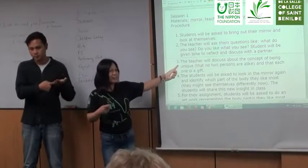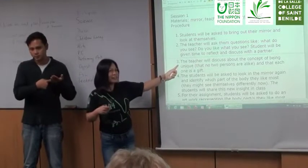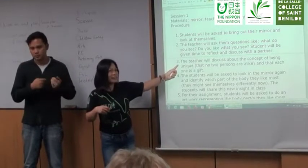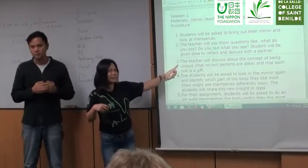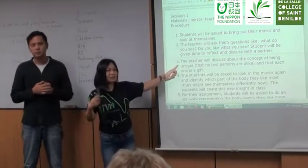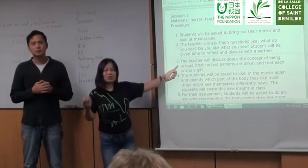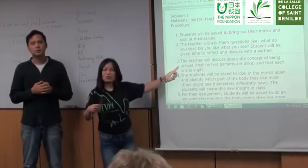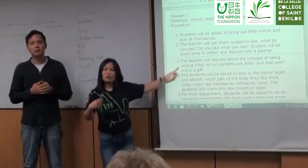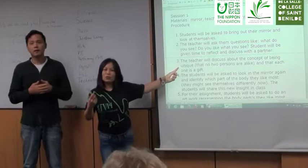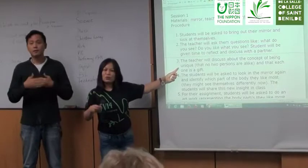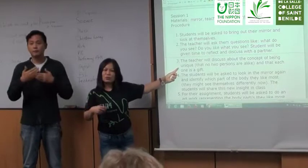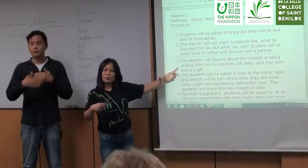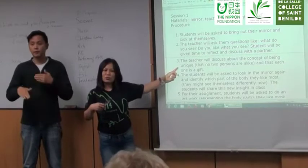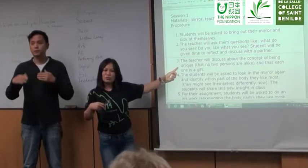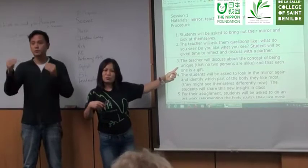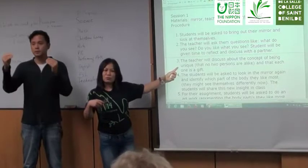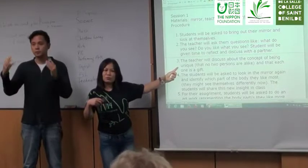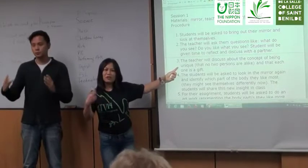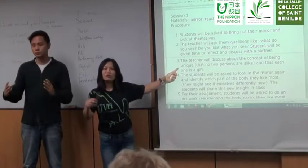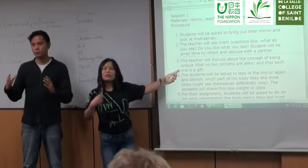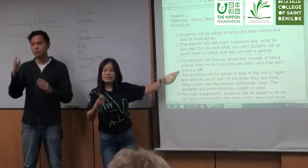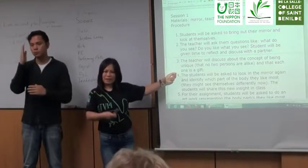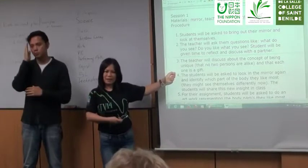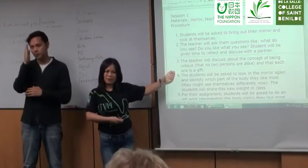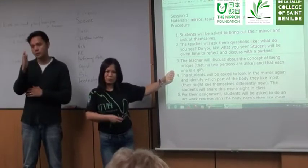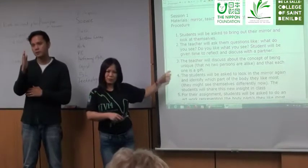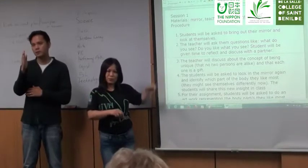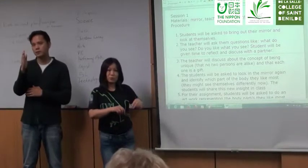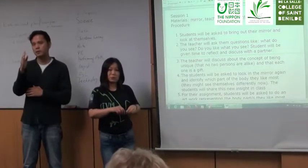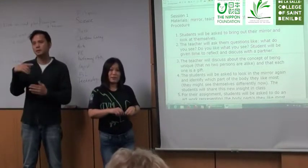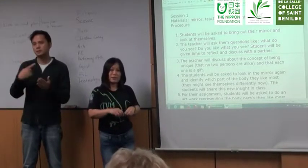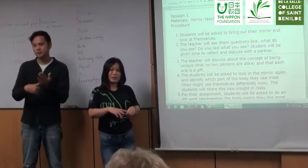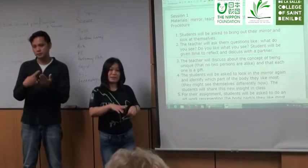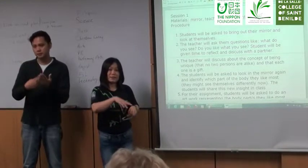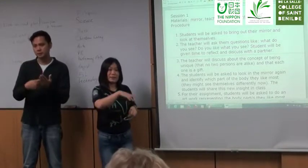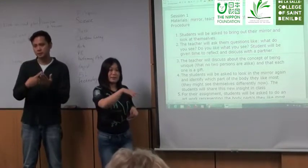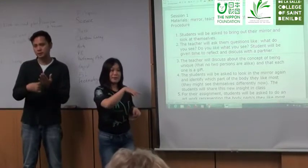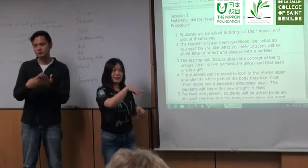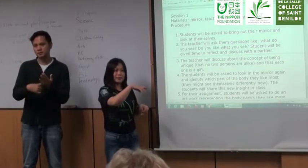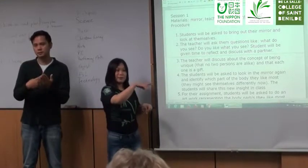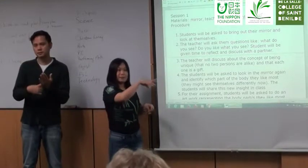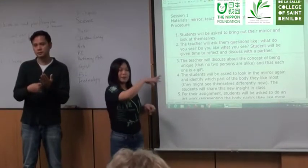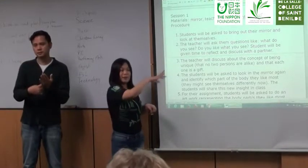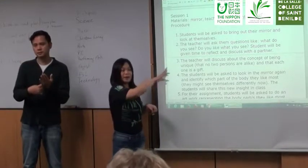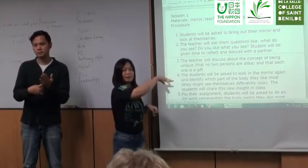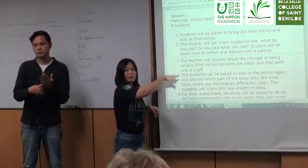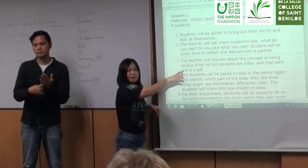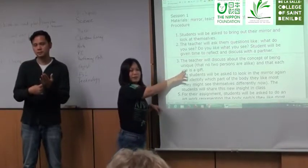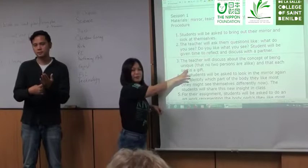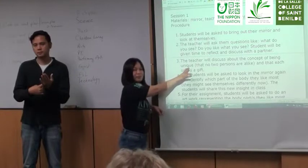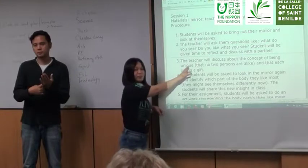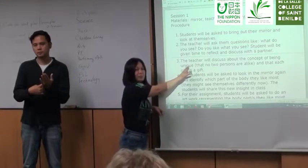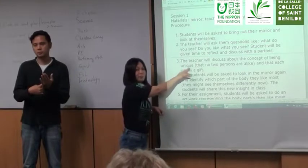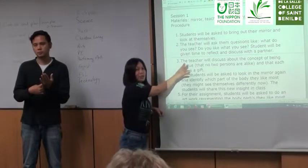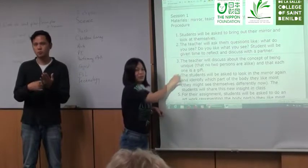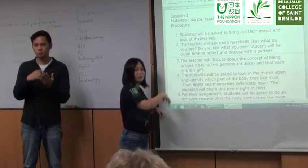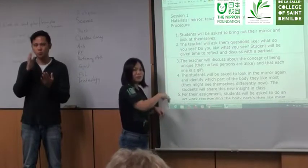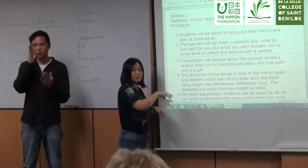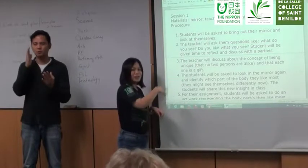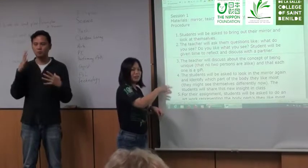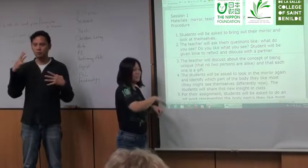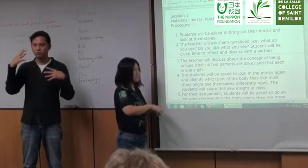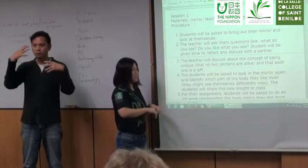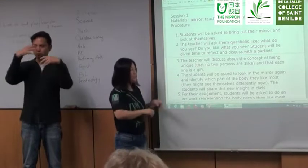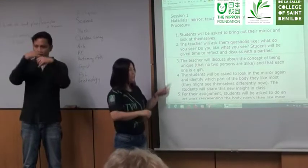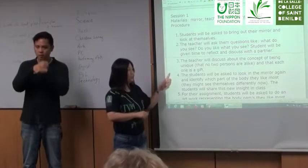after that, the teacher also need to discuss to the students after their